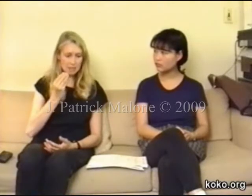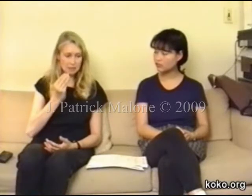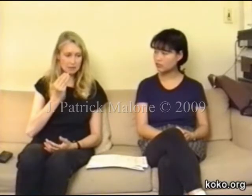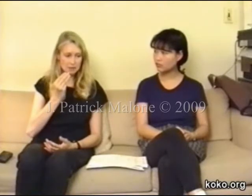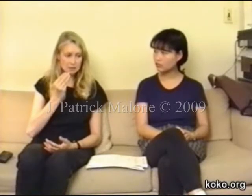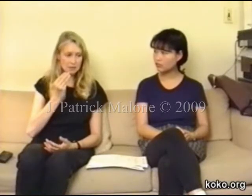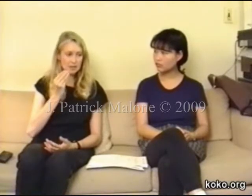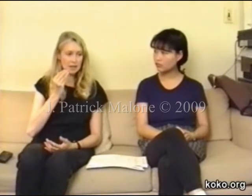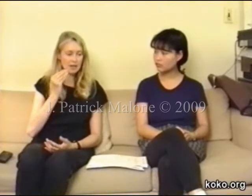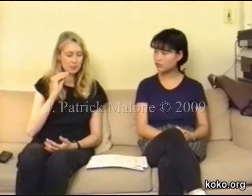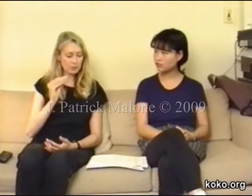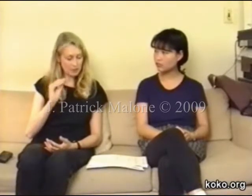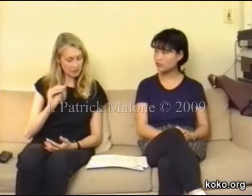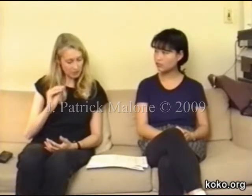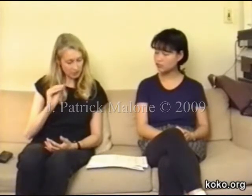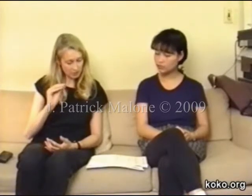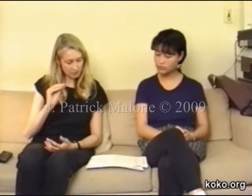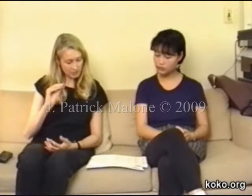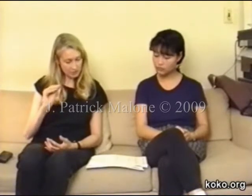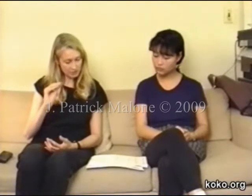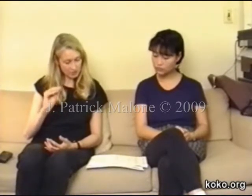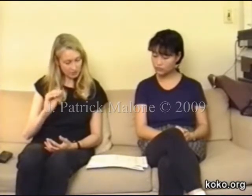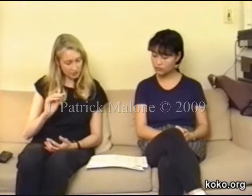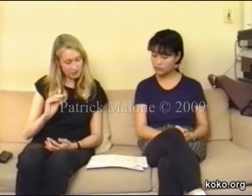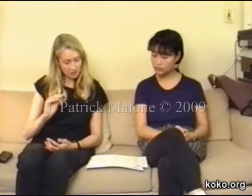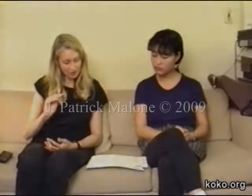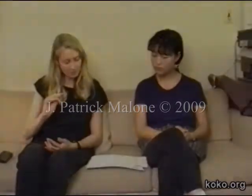it, and we're trying to determine if there's a difference there.